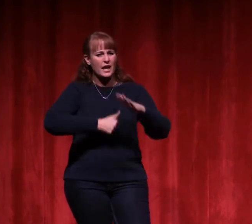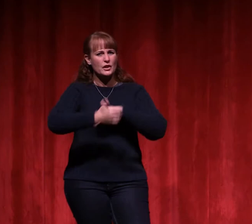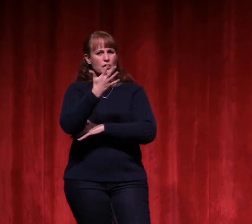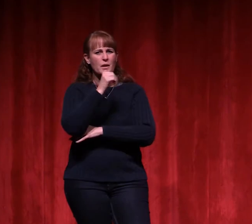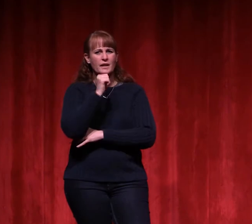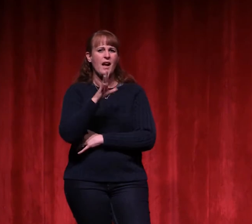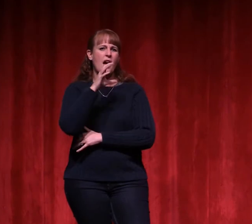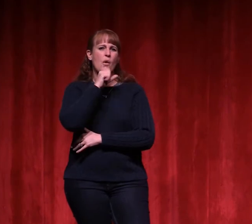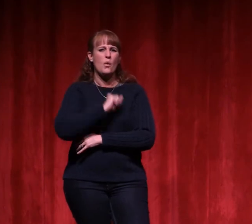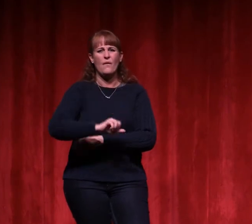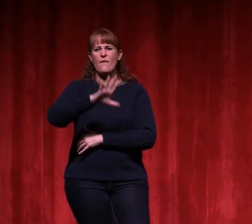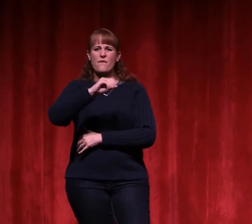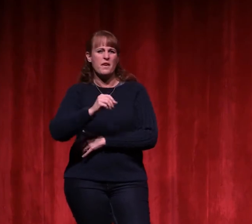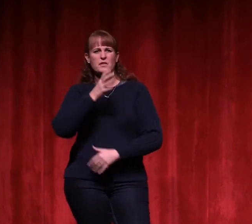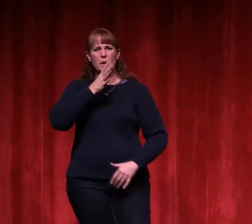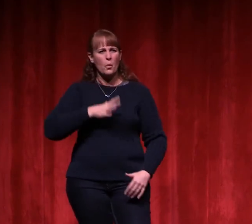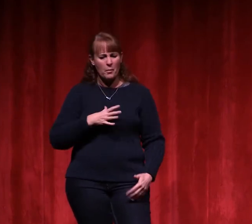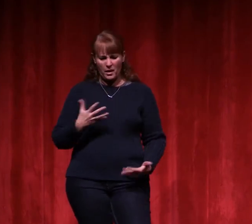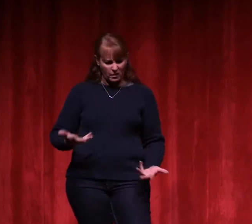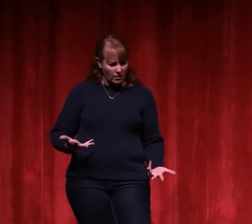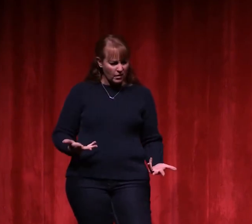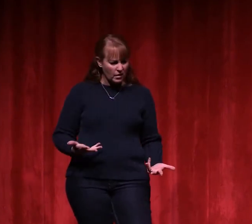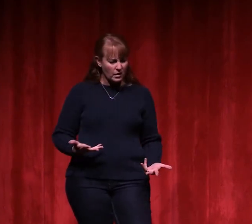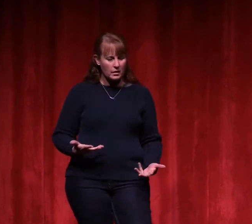not a 50-year-old woman.